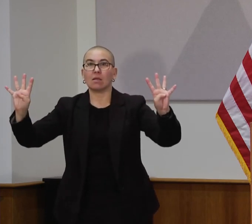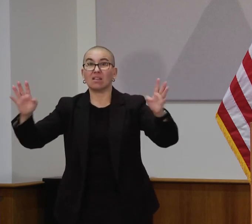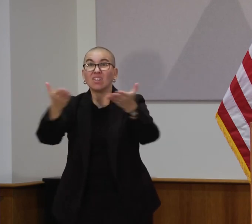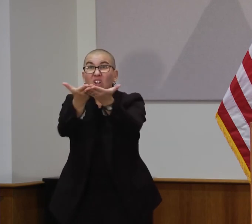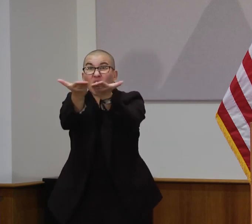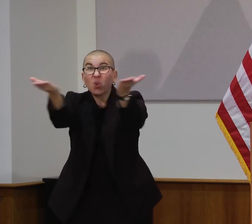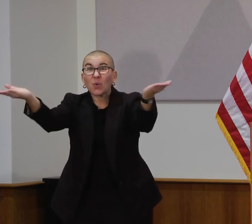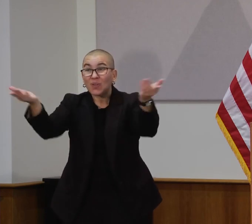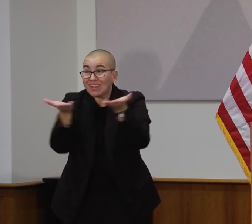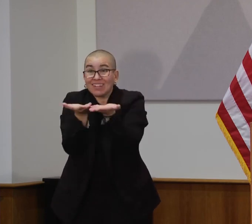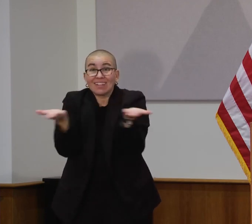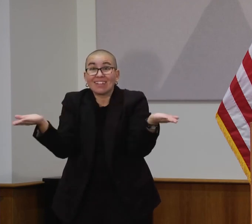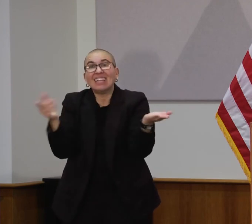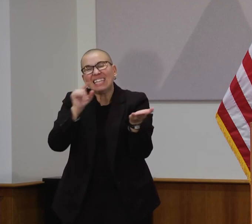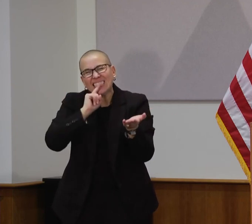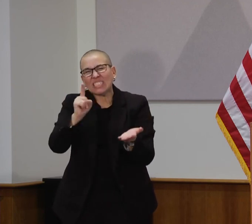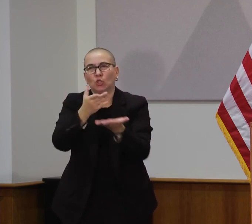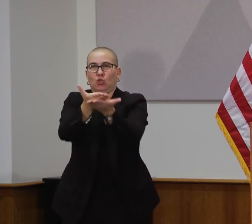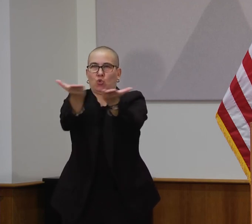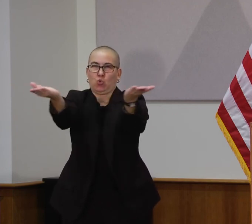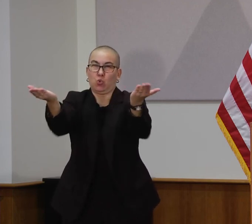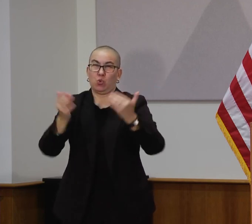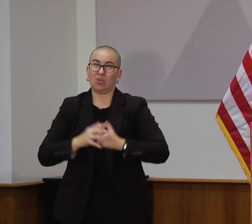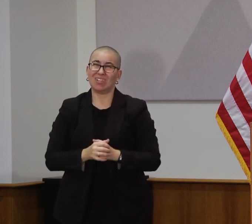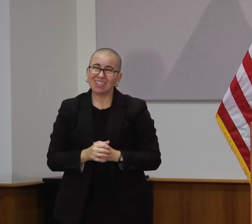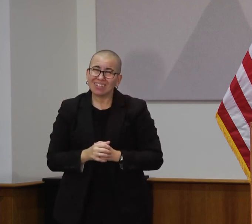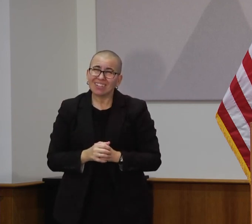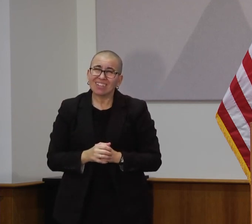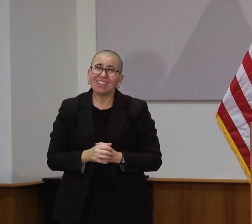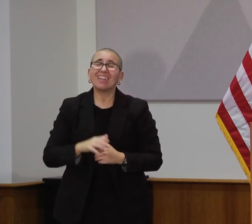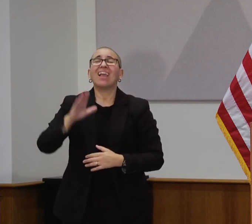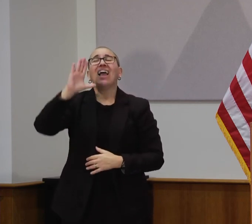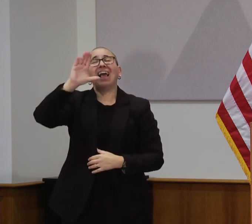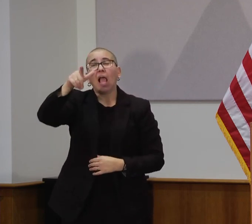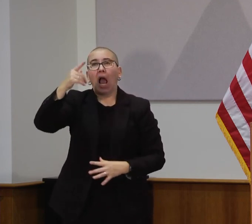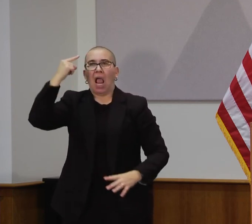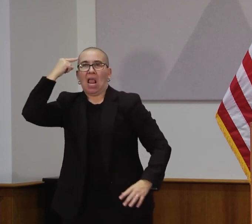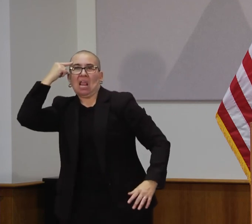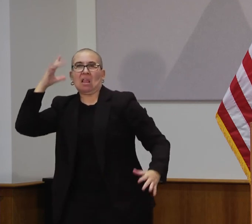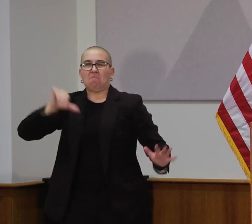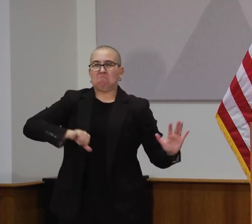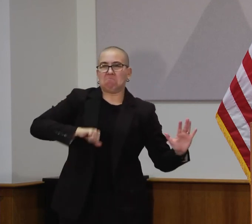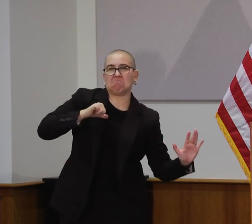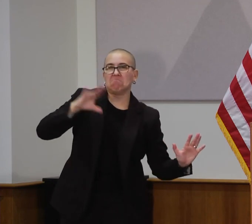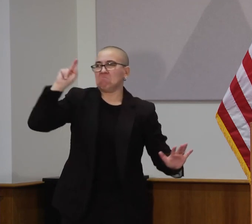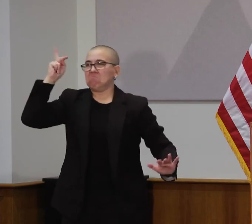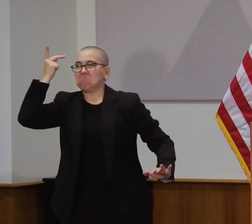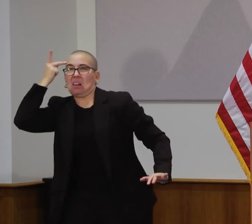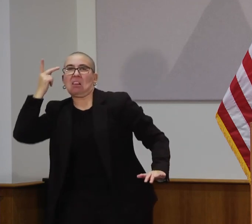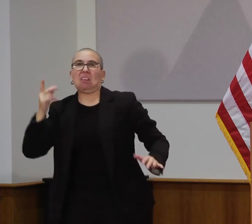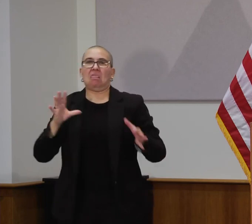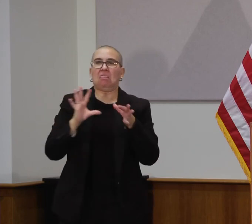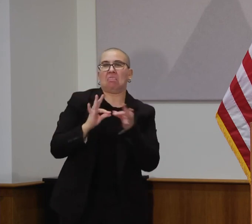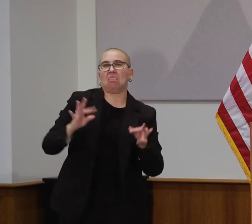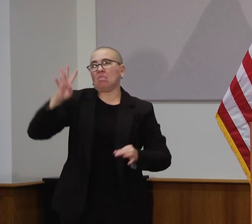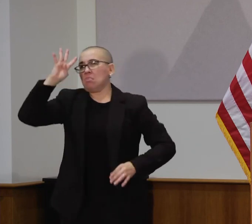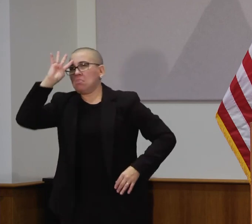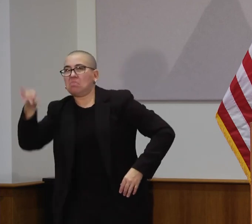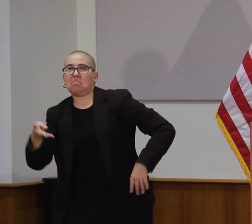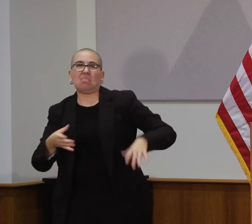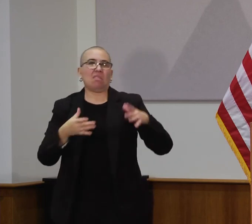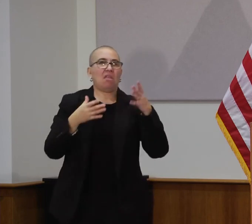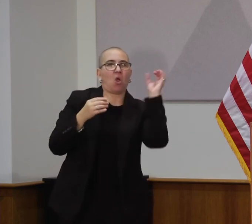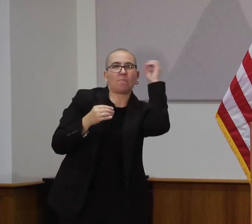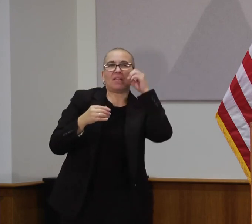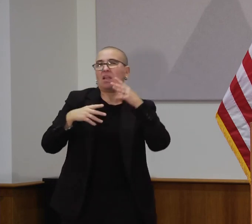way to put aside these past differences, to put aside the debates about things that are settled science, to buckle ourselves down,